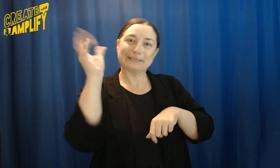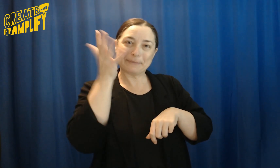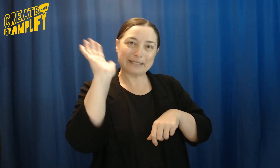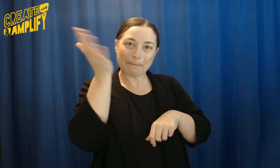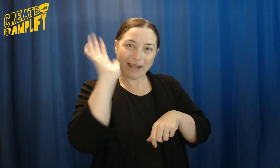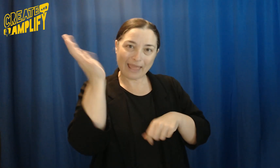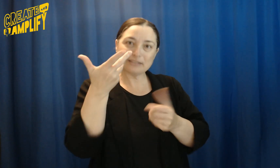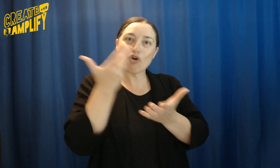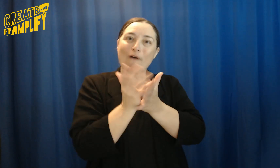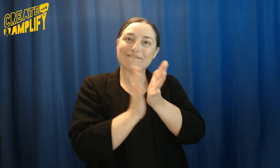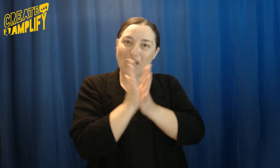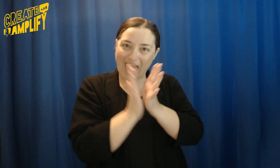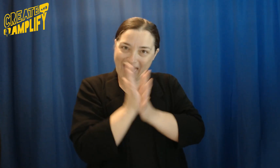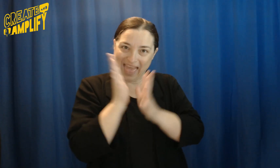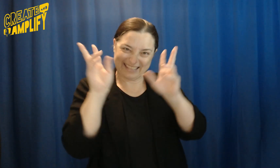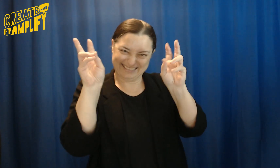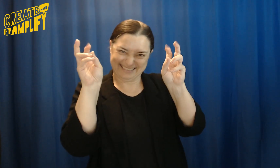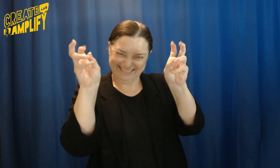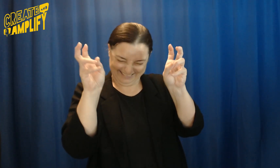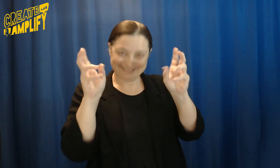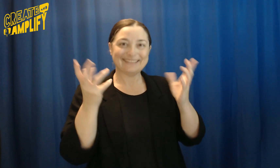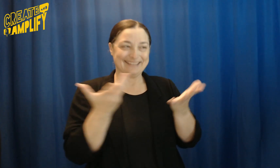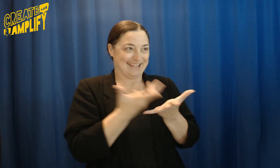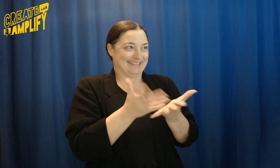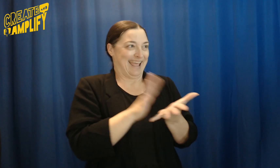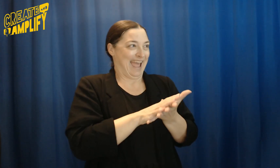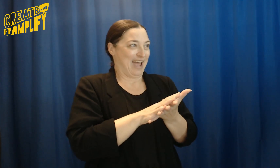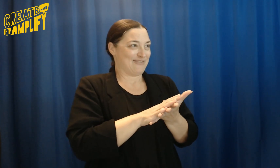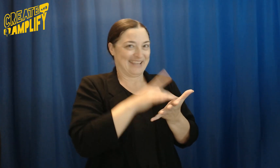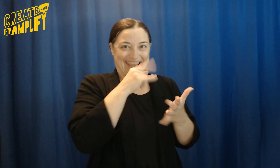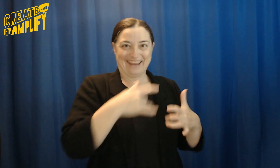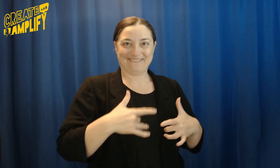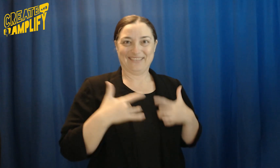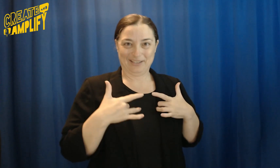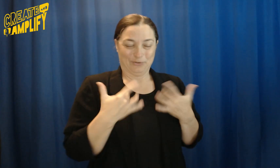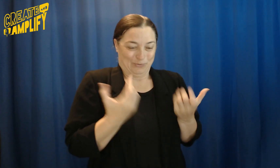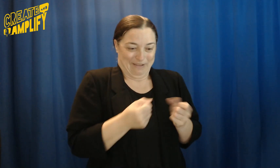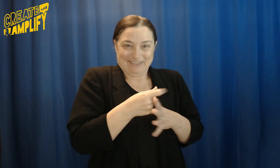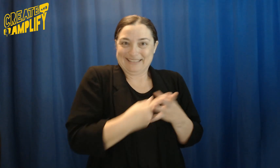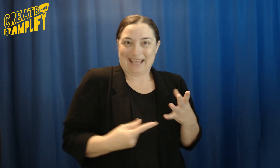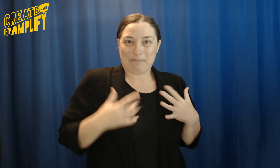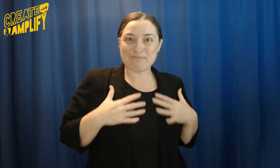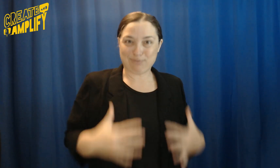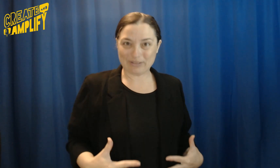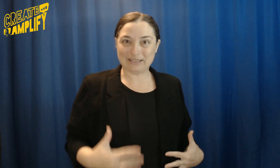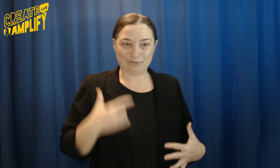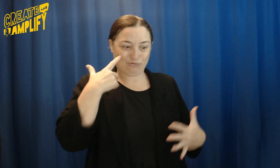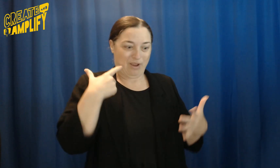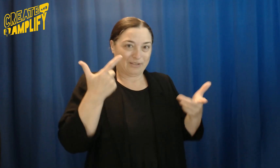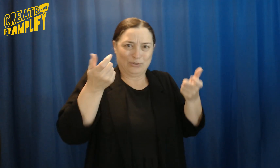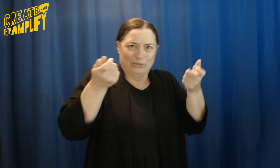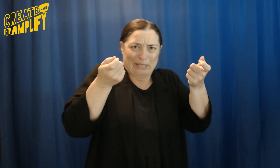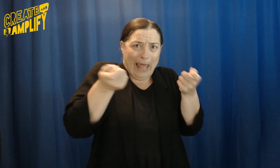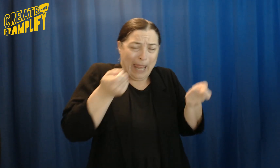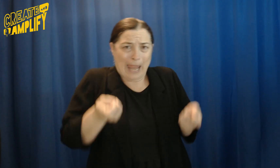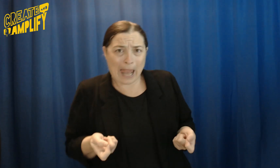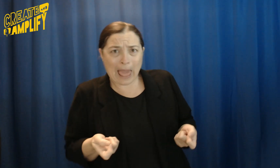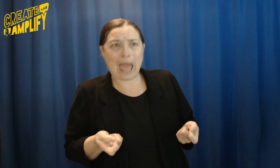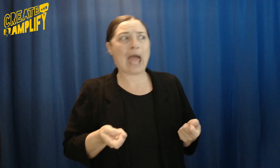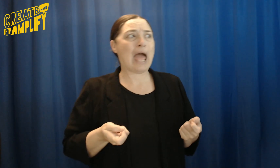that and think, oh yeah, that's how it feels. That's how it feels to have a disabled body, to have a neurodivergent mind, to be trying to keep all